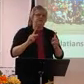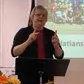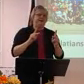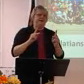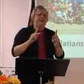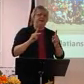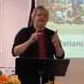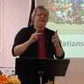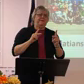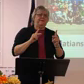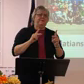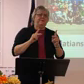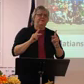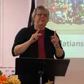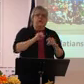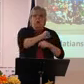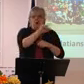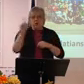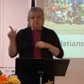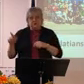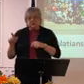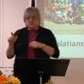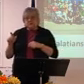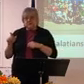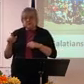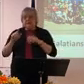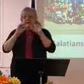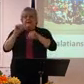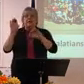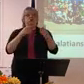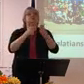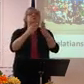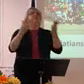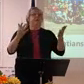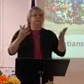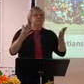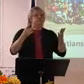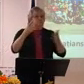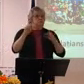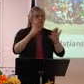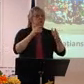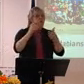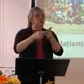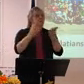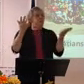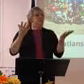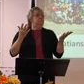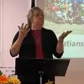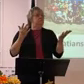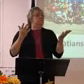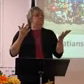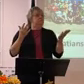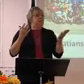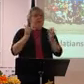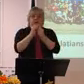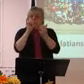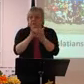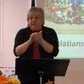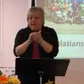All of us can do something. with that,